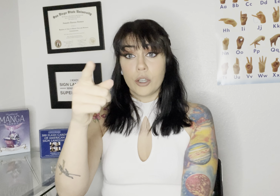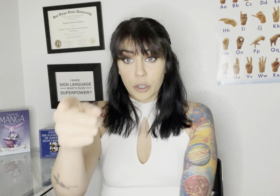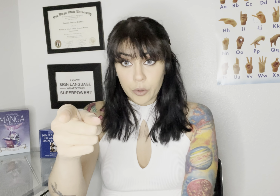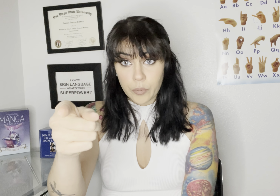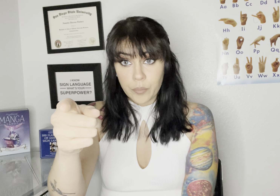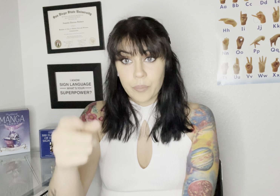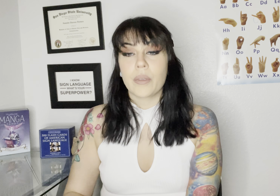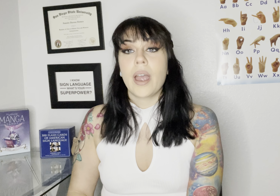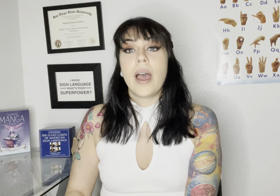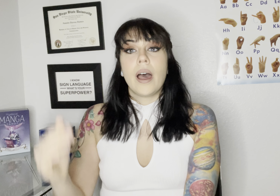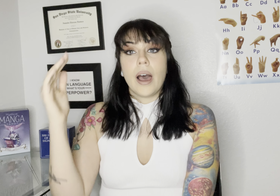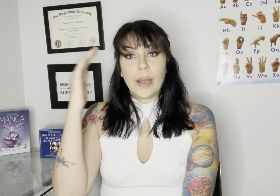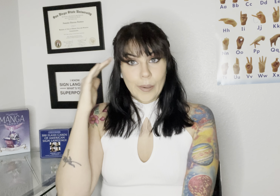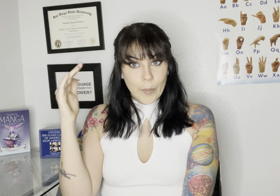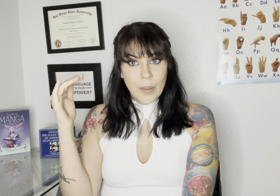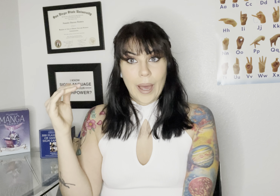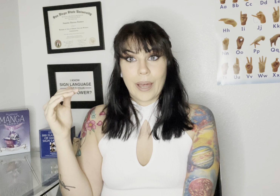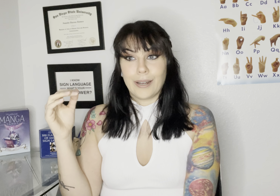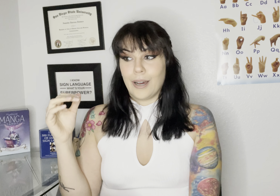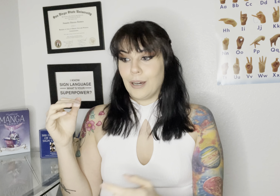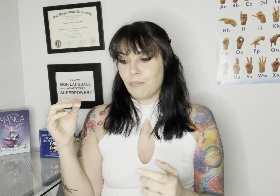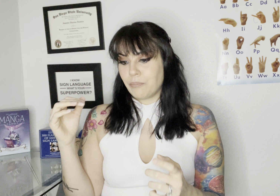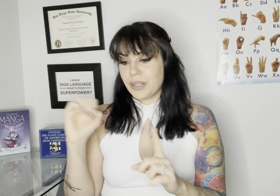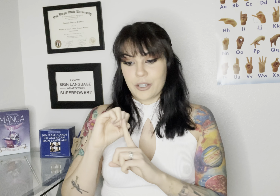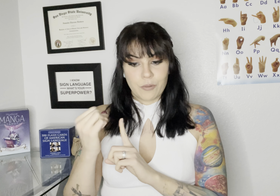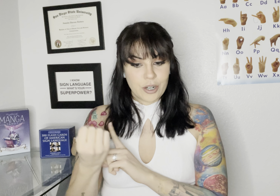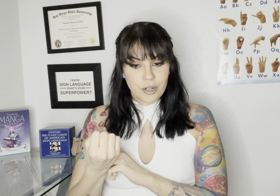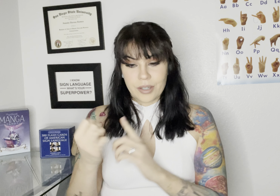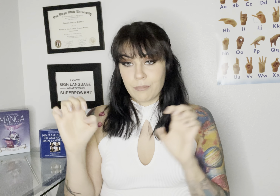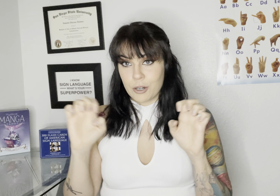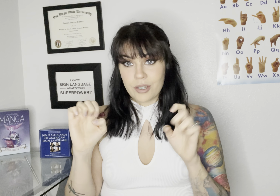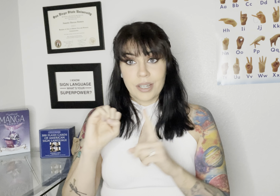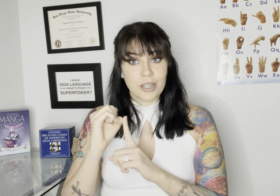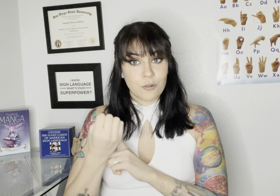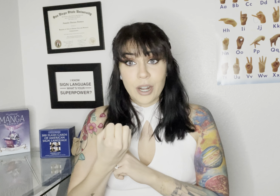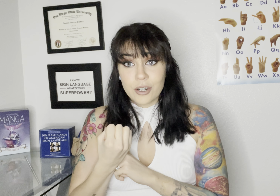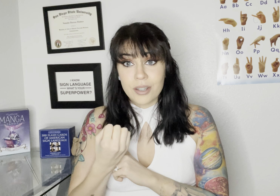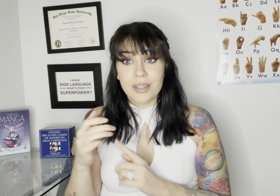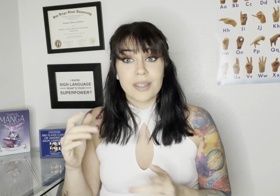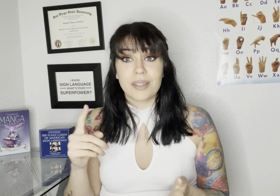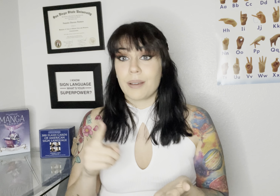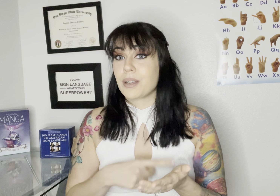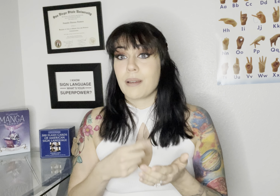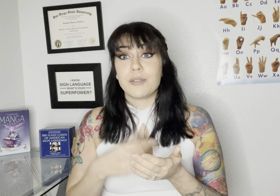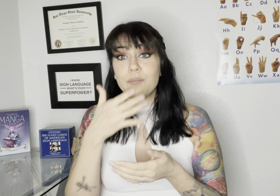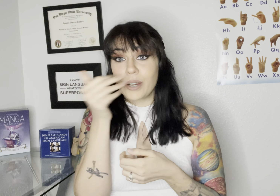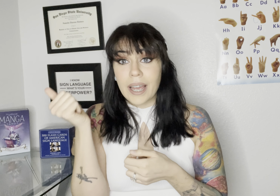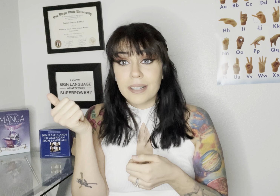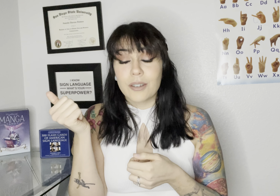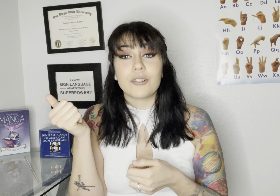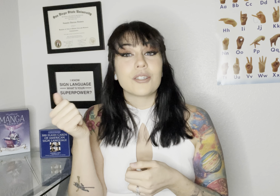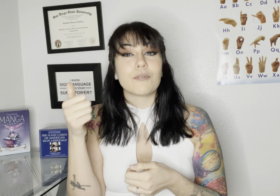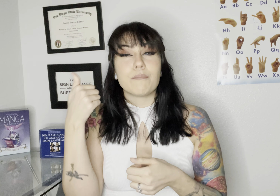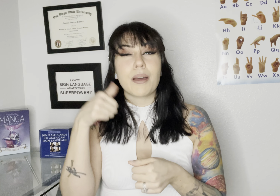you. I know that the situations, emergency situations, sometimes you forget, so just